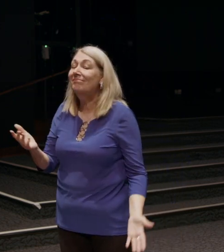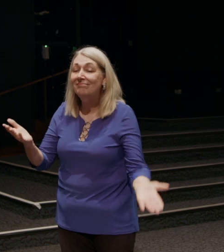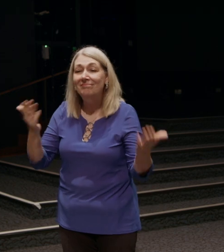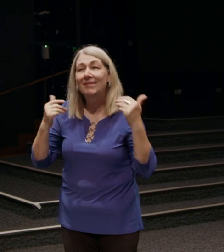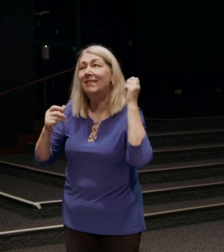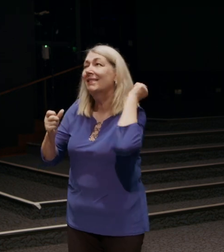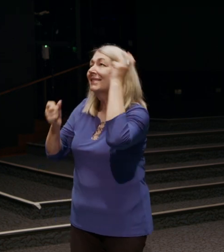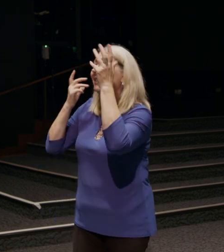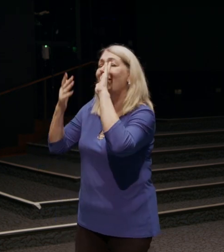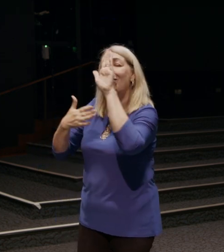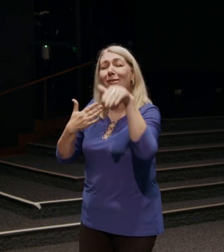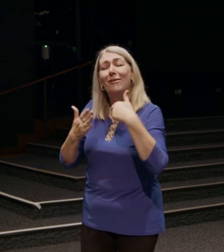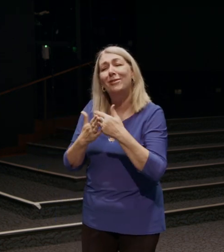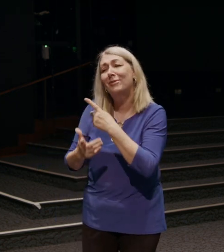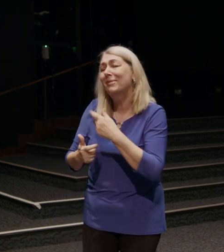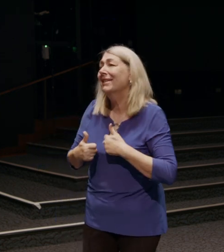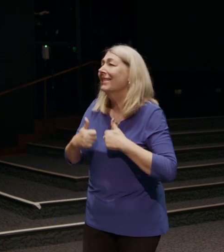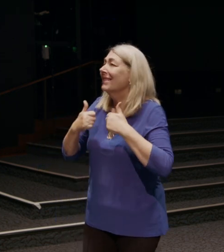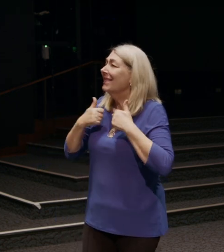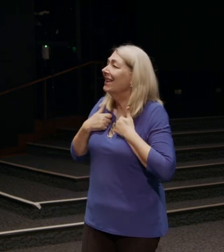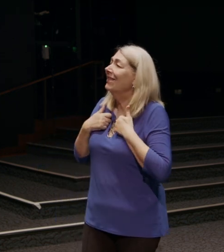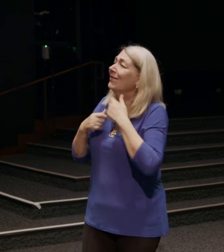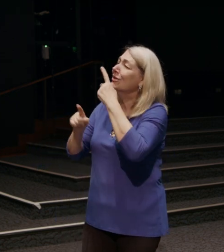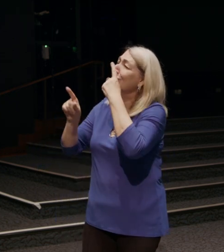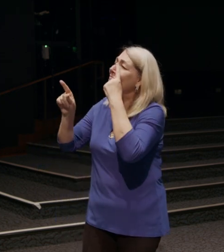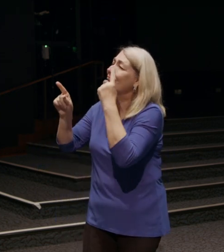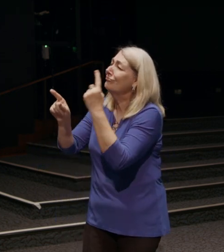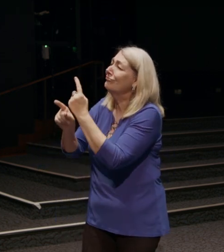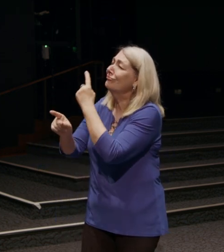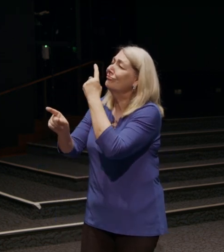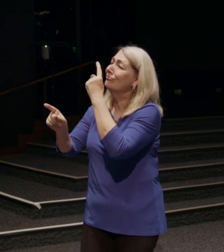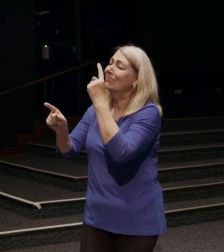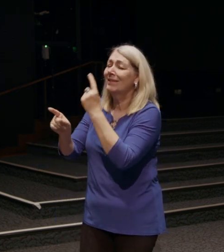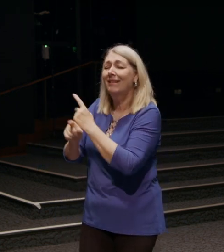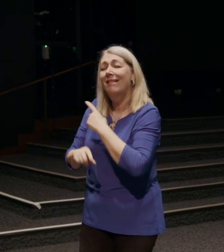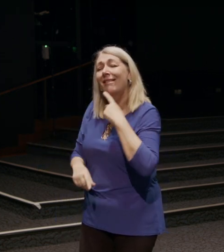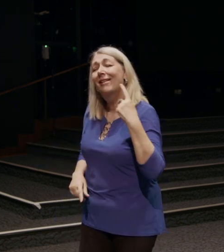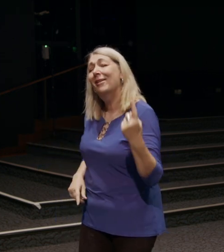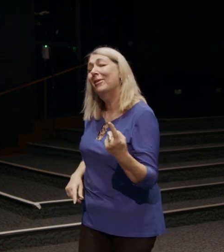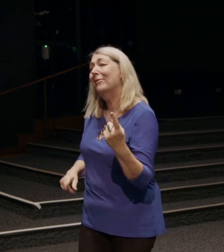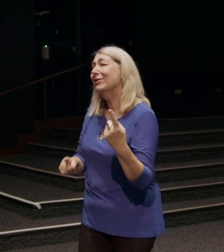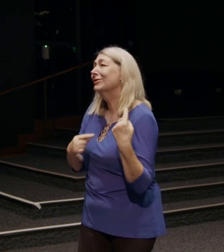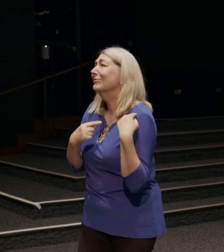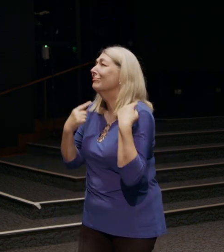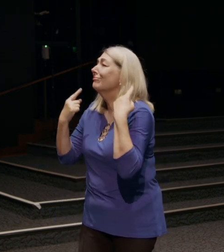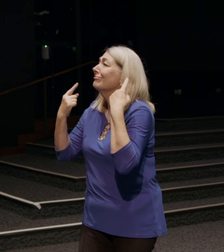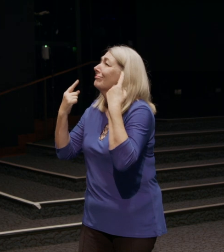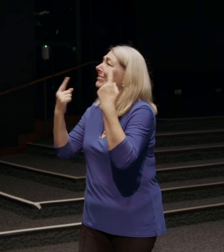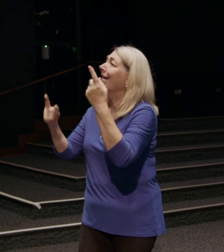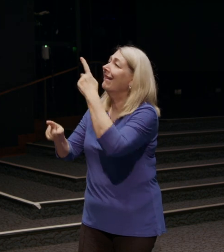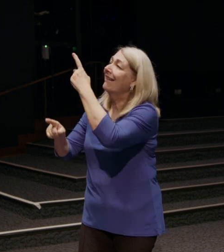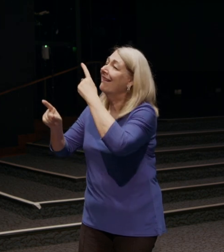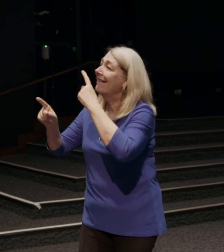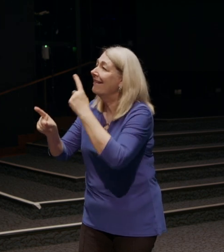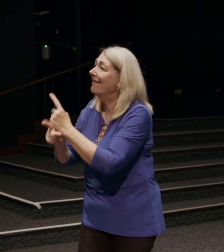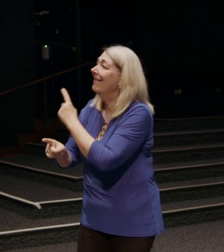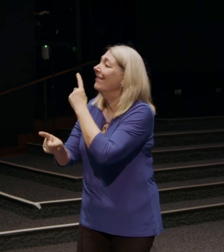amazing. All my life you have been faithful. And all my life you have been